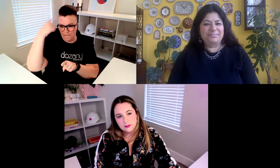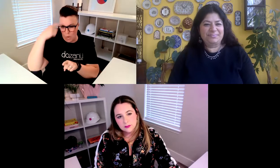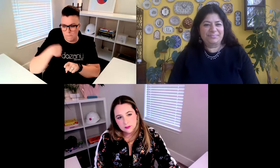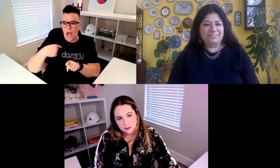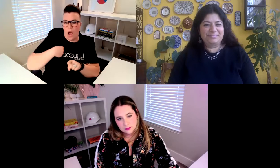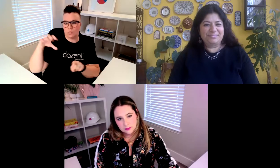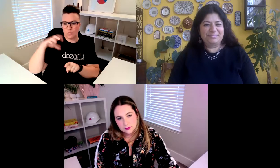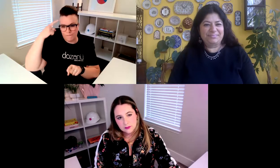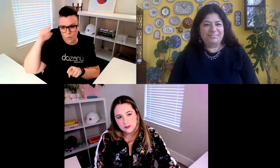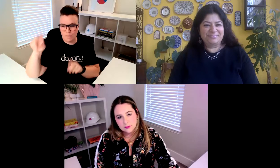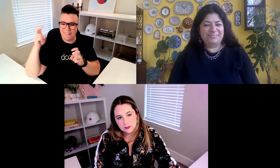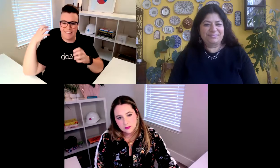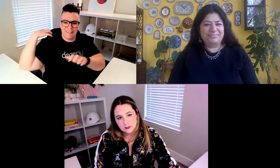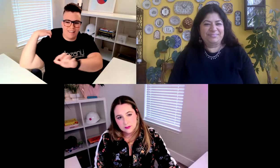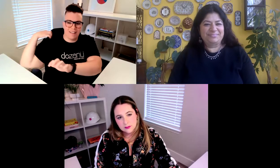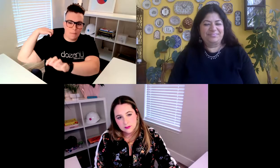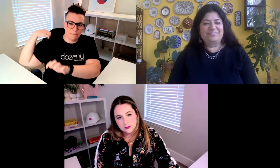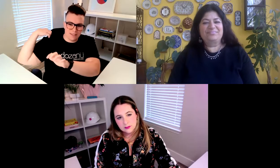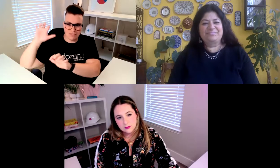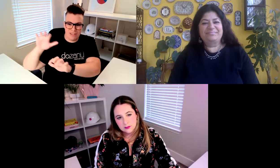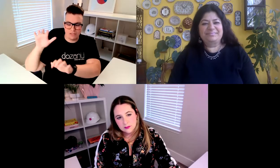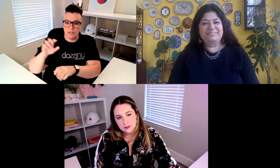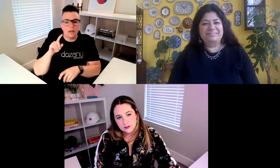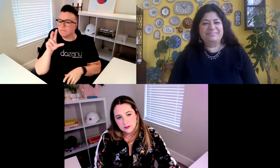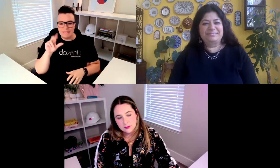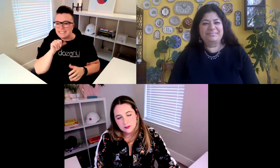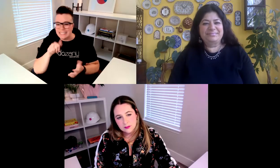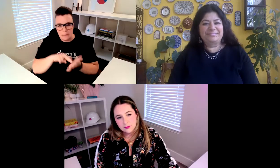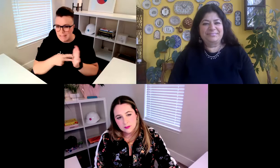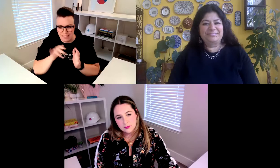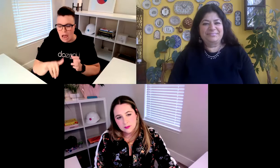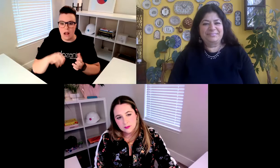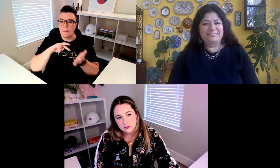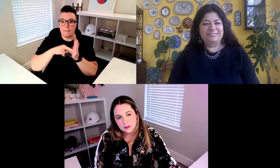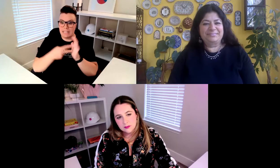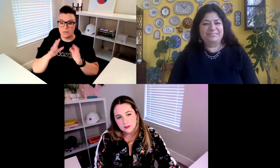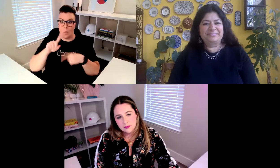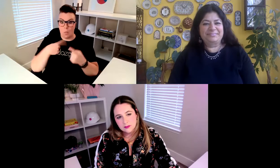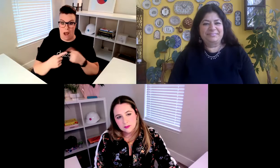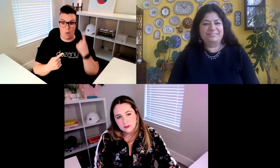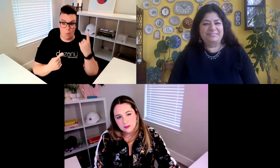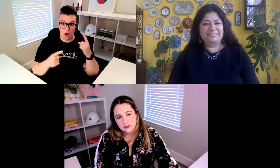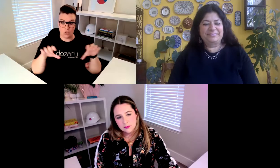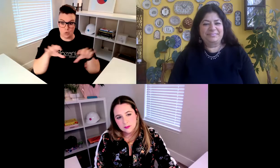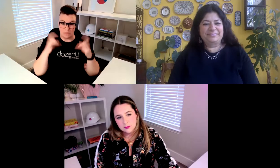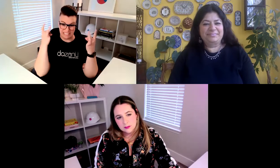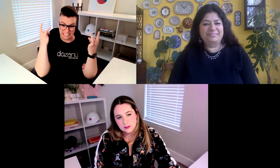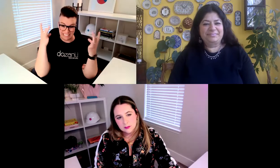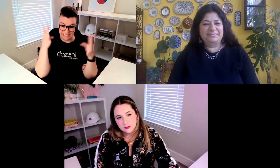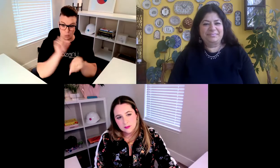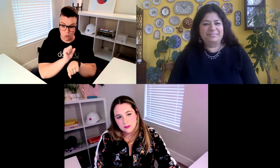people think of collaborations, they think of it as a free service. Okay, you do it for me and I will shoulder the hard work, but it doesn't mean